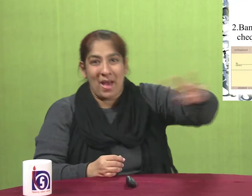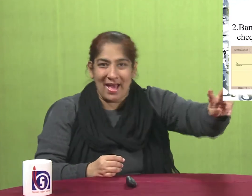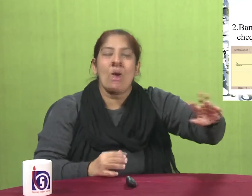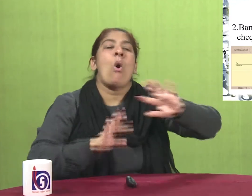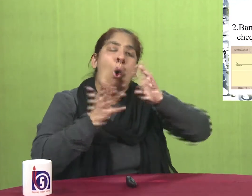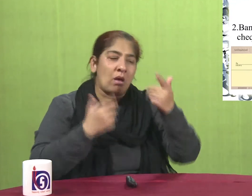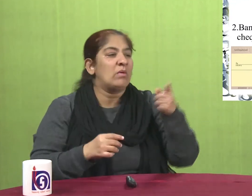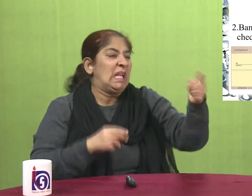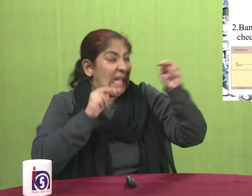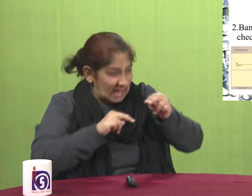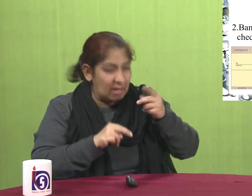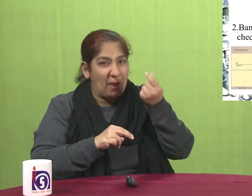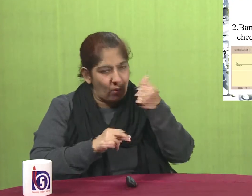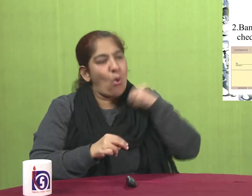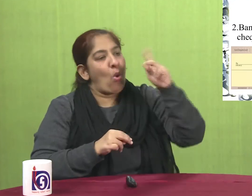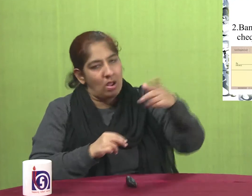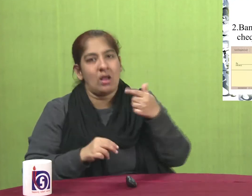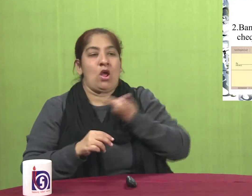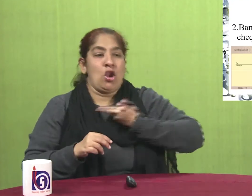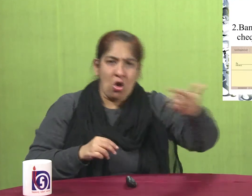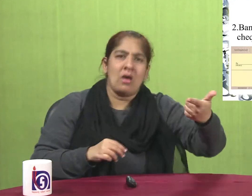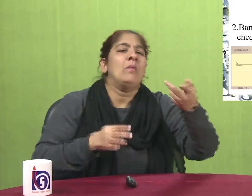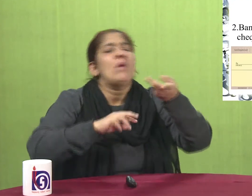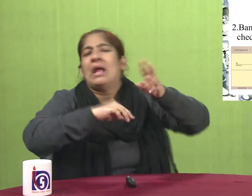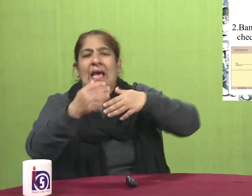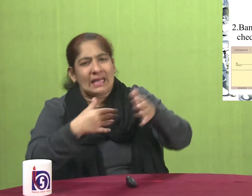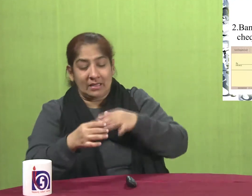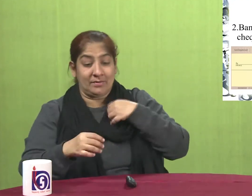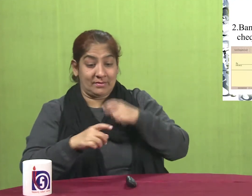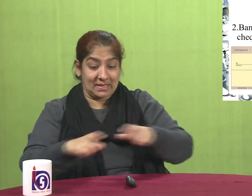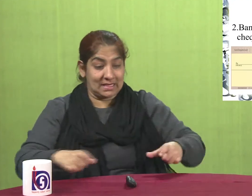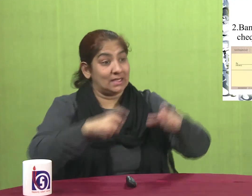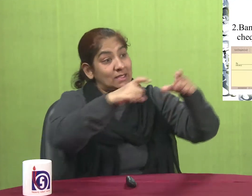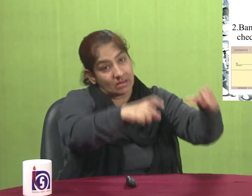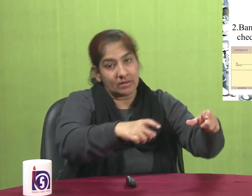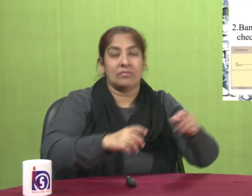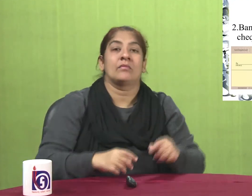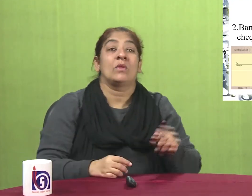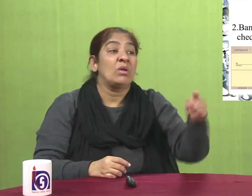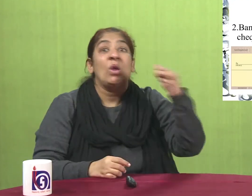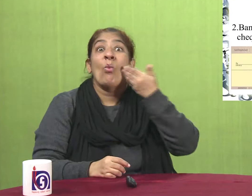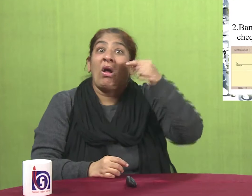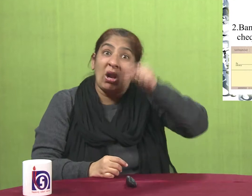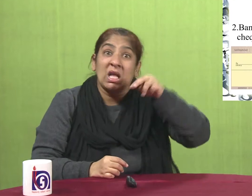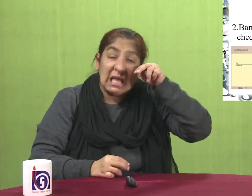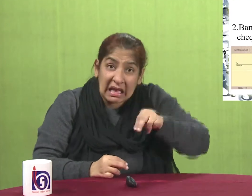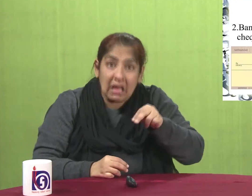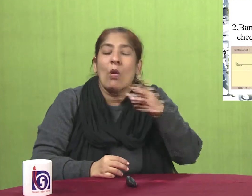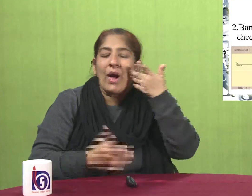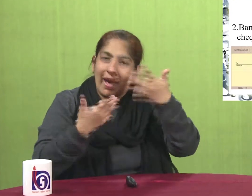check, and that person can go to the bank and deposit the check, and the money that is